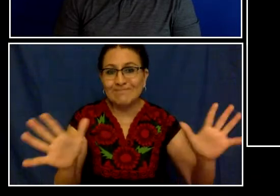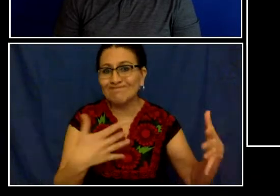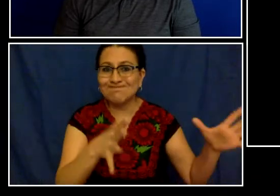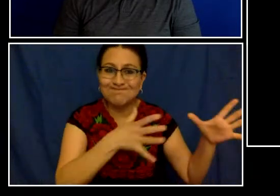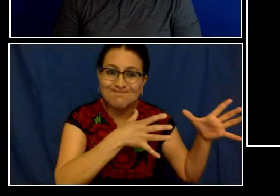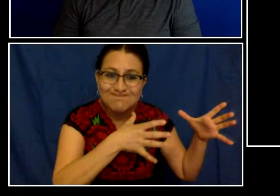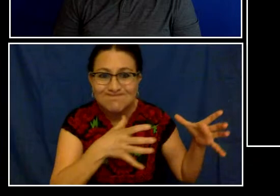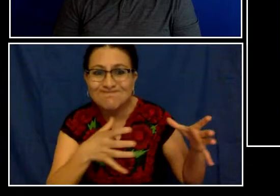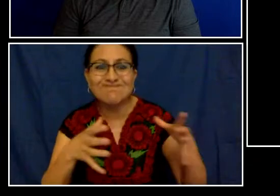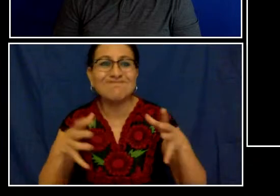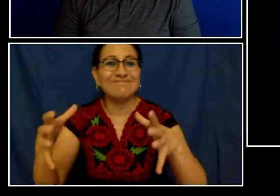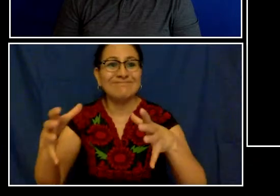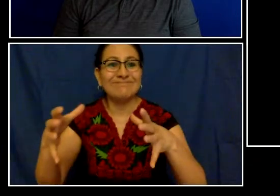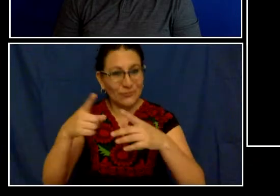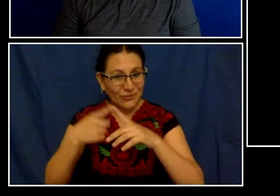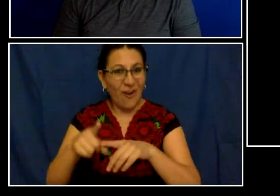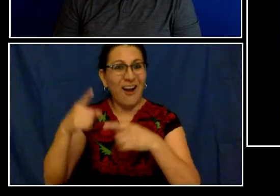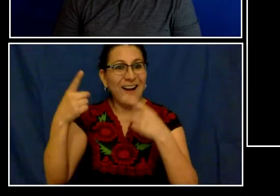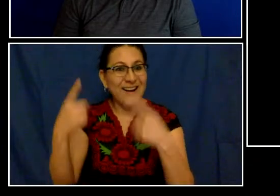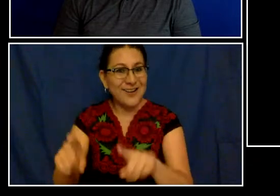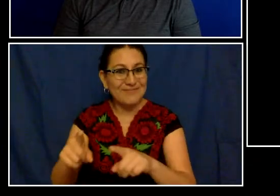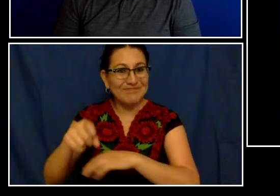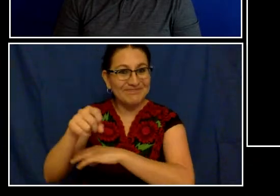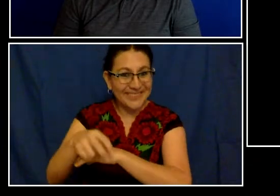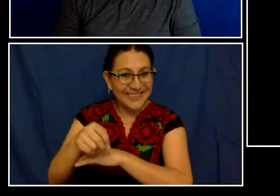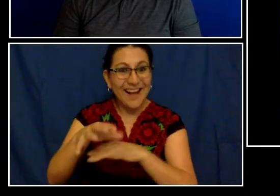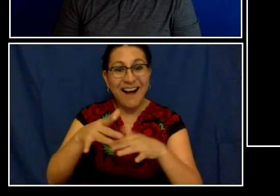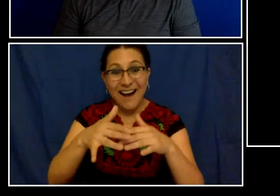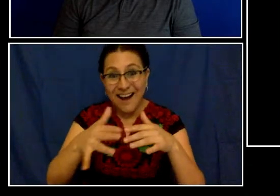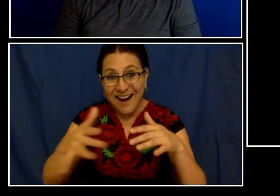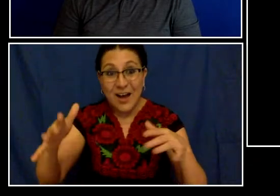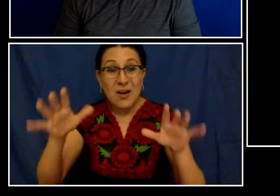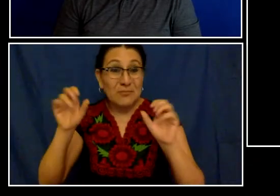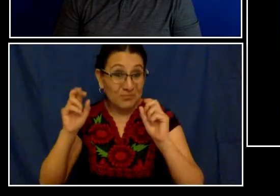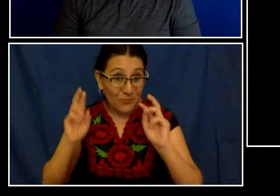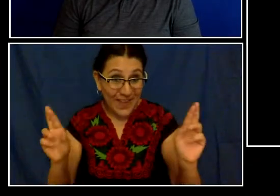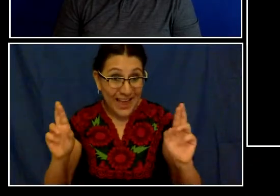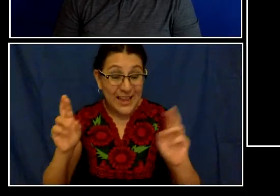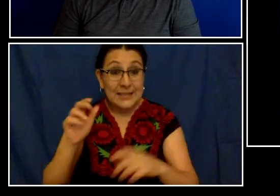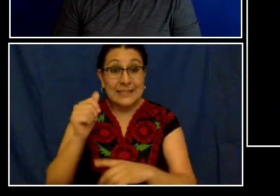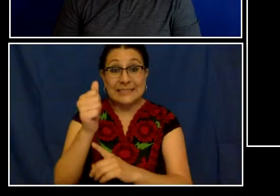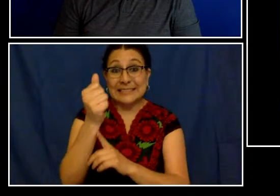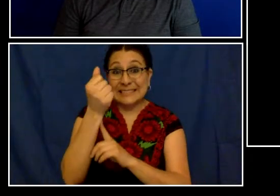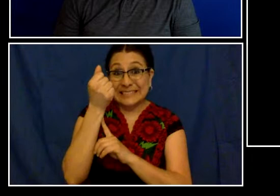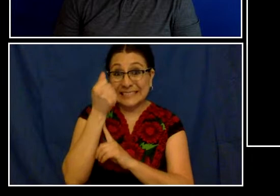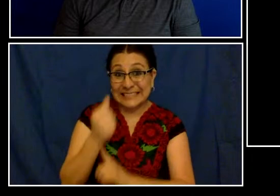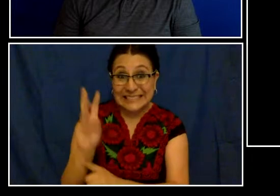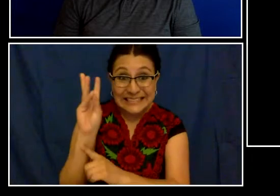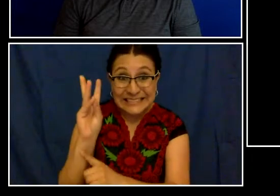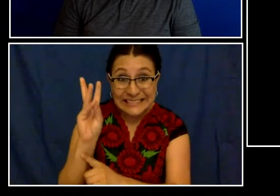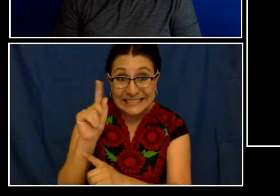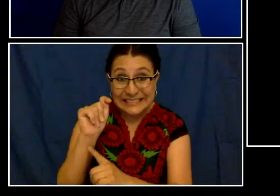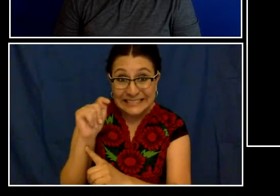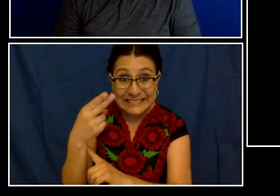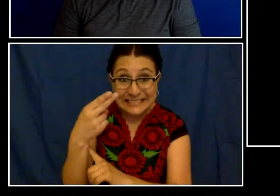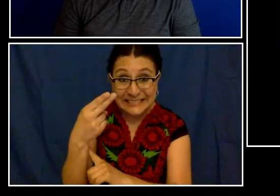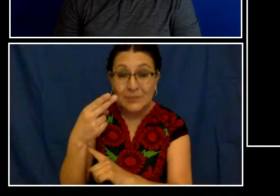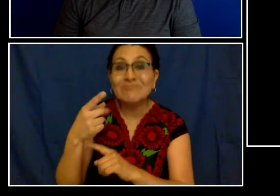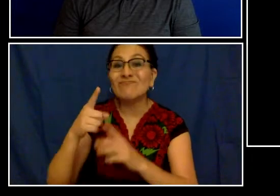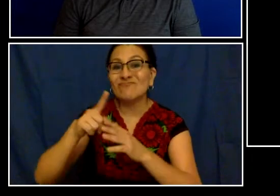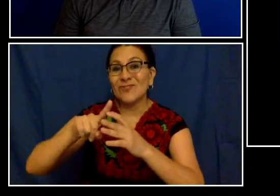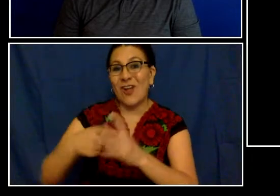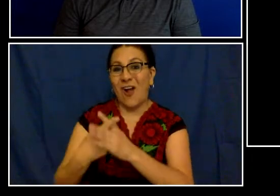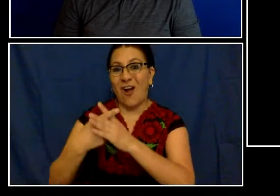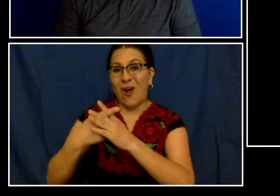"No, we're gonna have to keep moving forward, moving on, till, like I said, till the day that he had his speech at